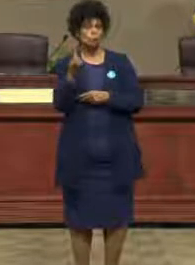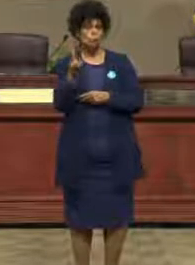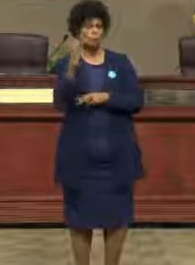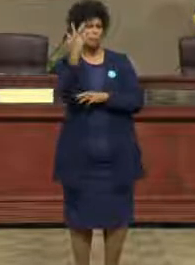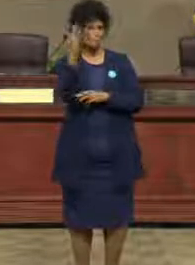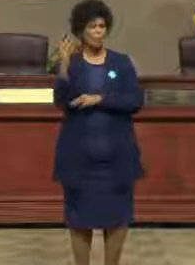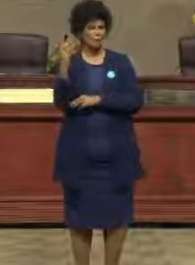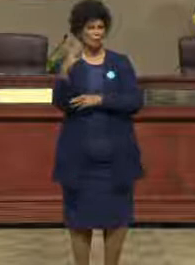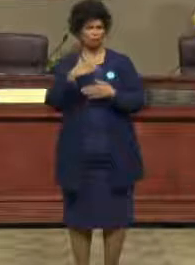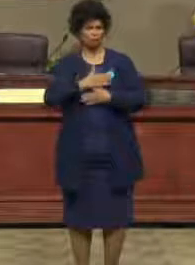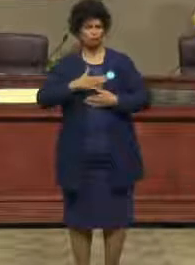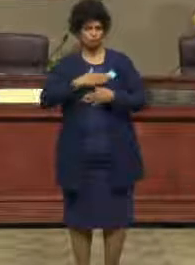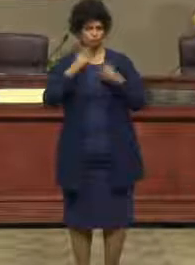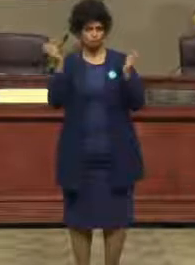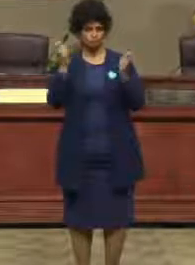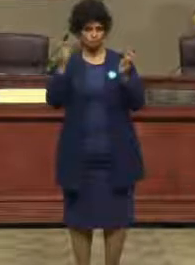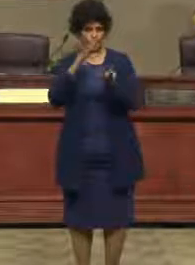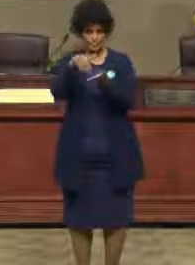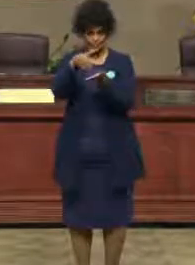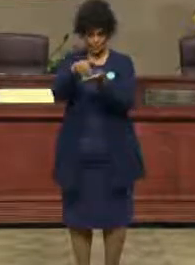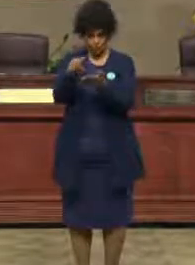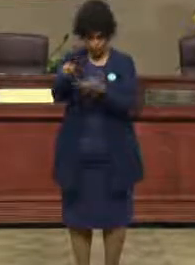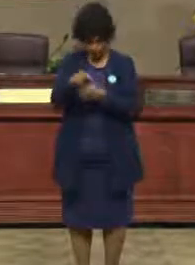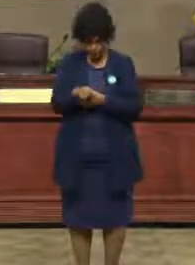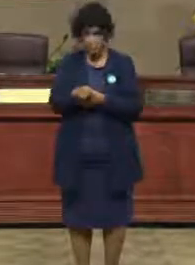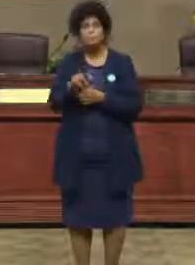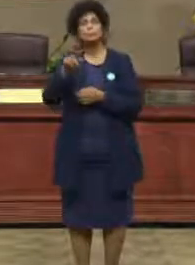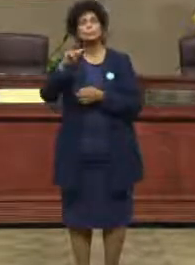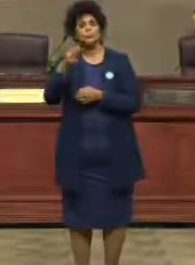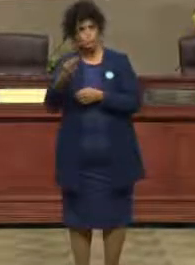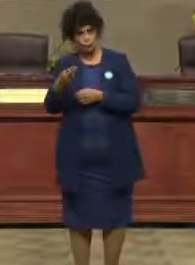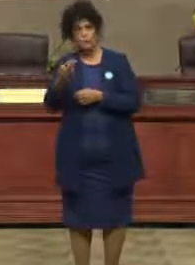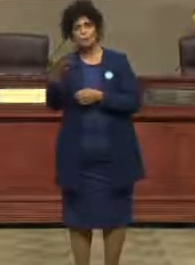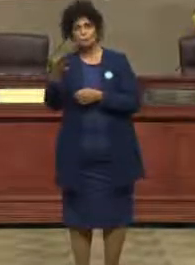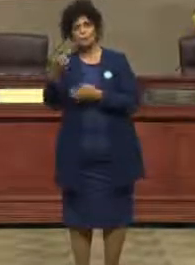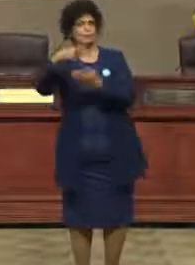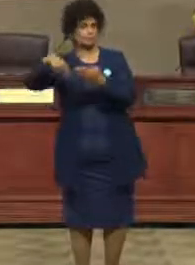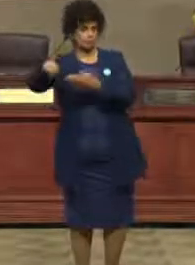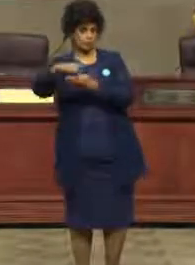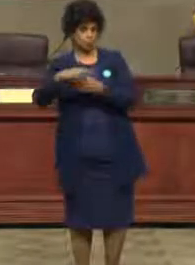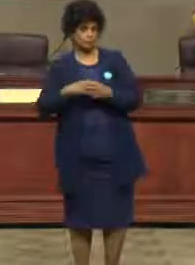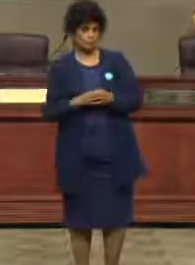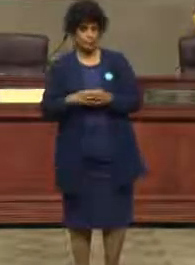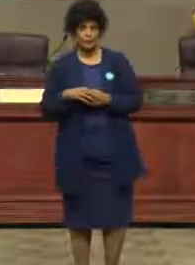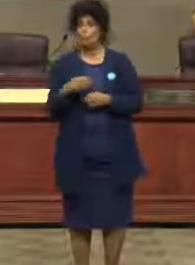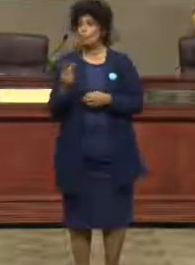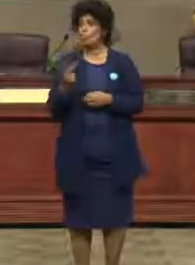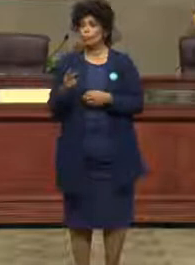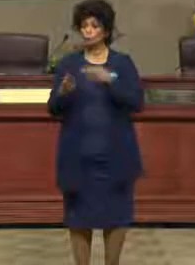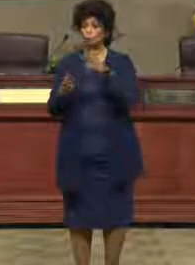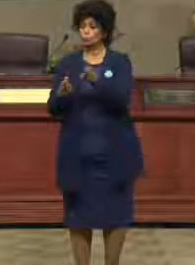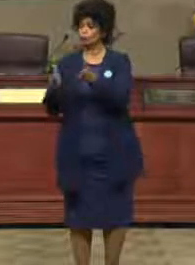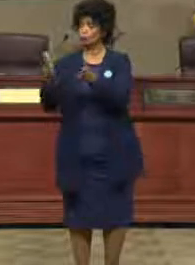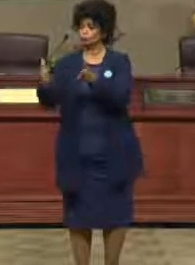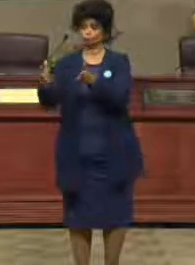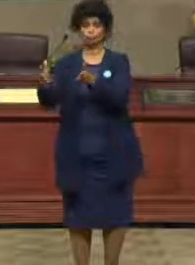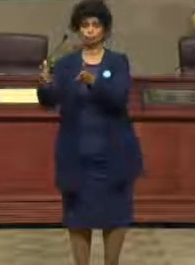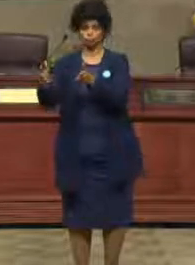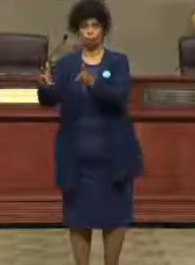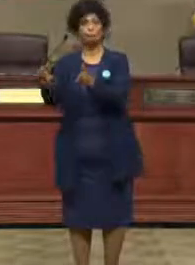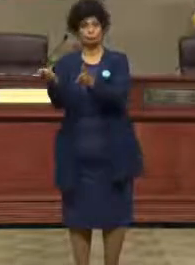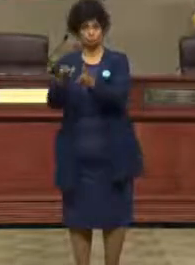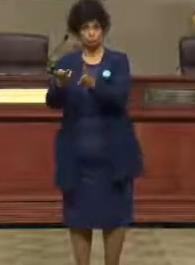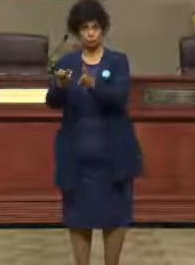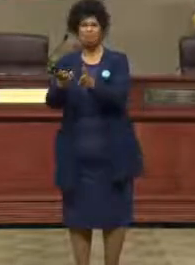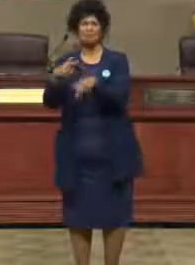Center on Thursday and Friday of next week. The mobile sites will operate between the hours of 9 a.m. and 6